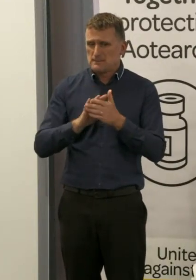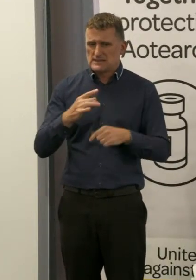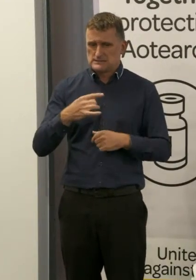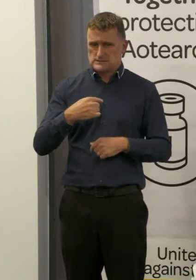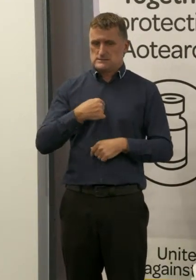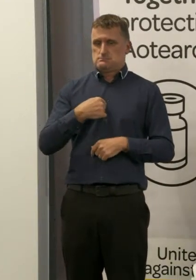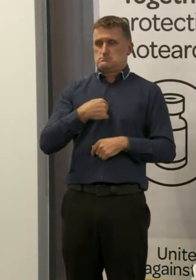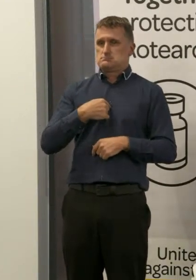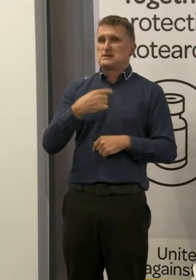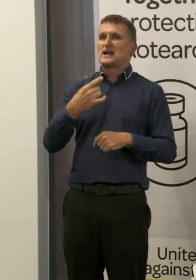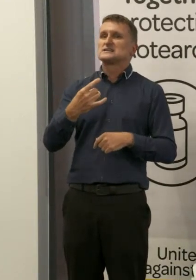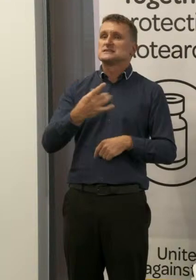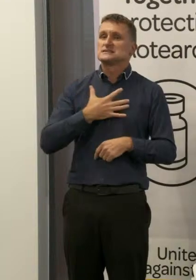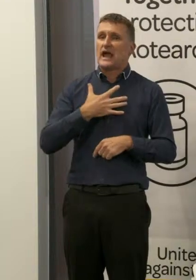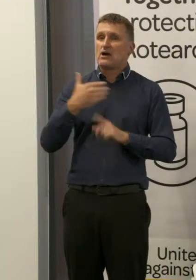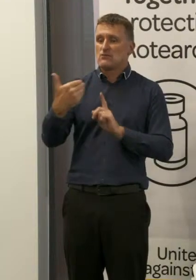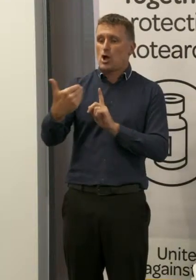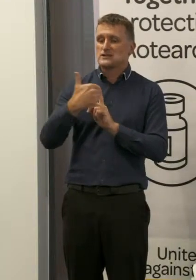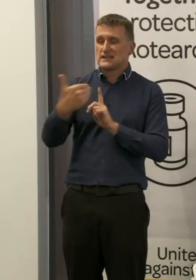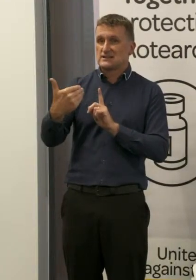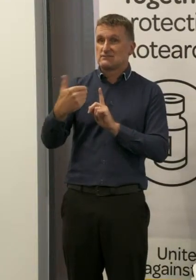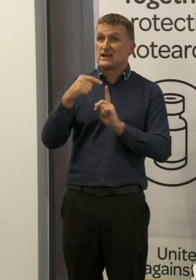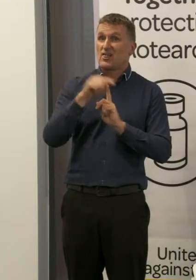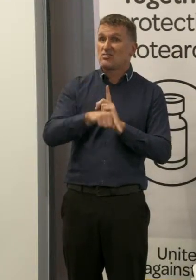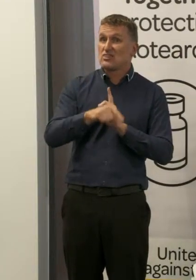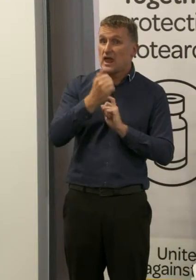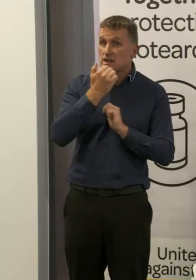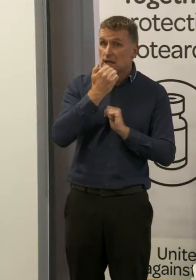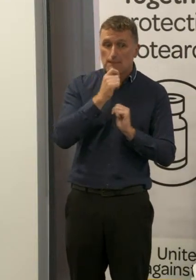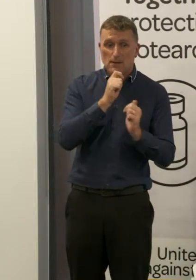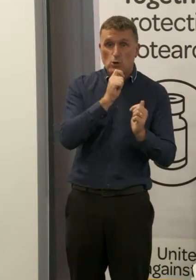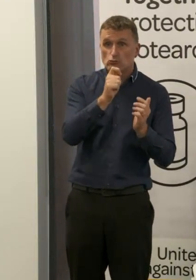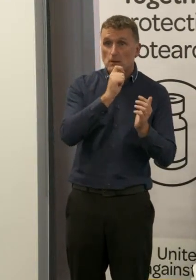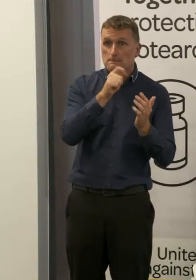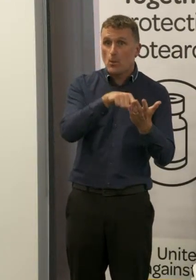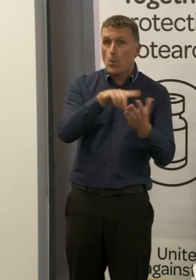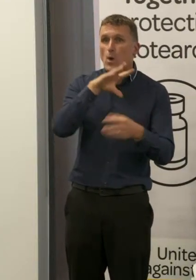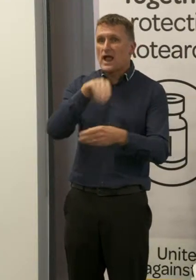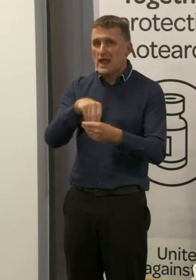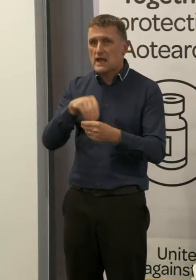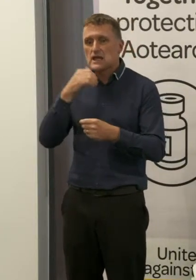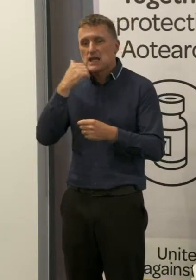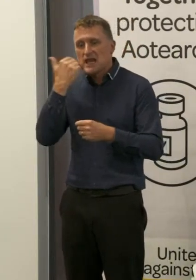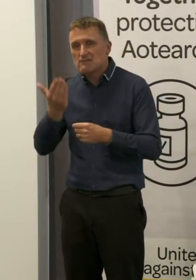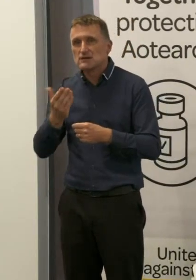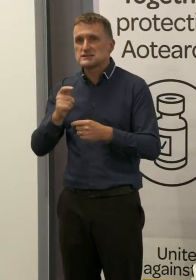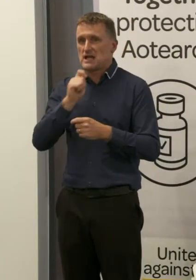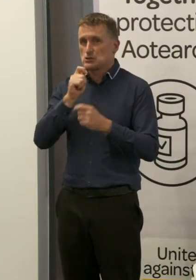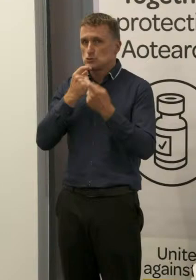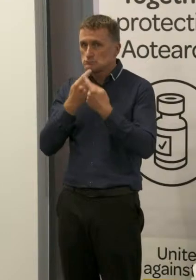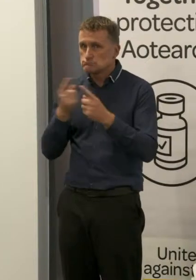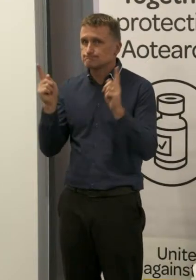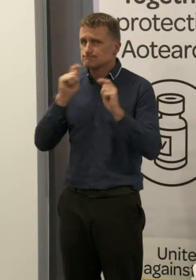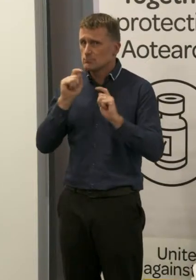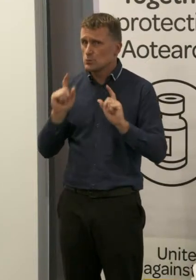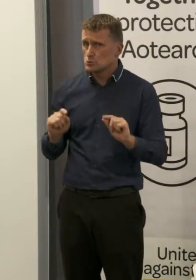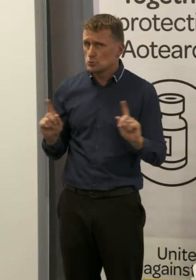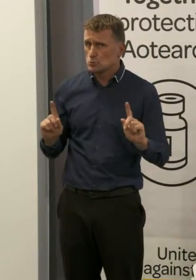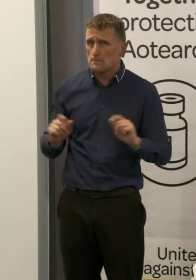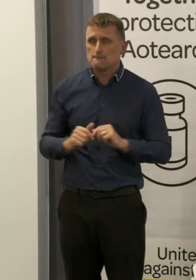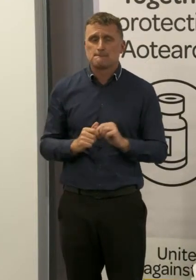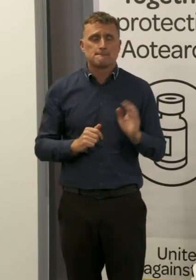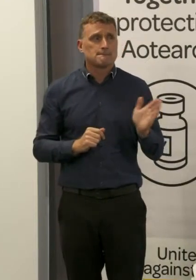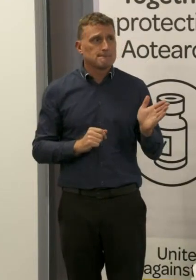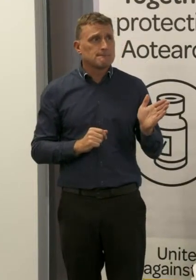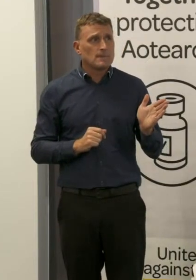self-identification, is that going to be included in our daily case numbers, or if not, when do you expect it to be? Yes, so that's a really good point. We